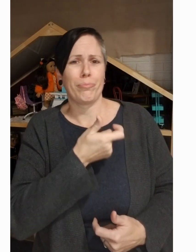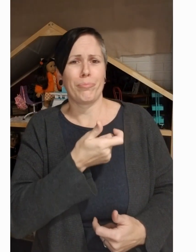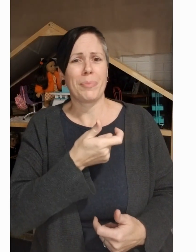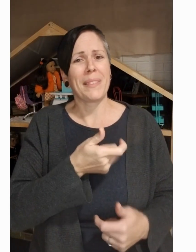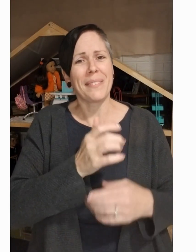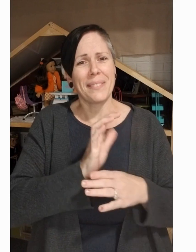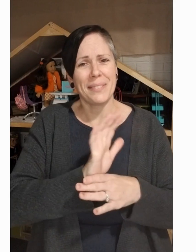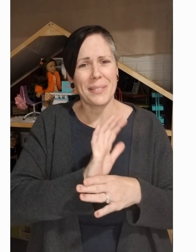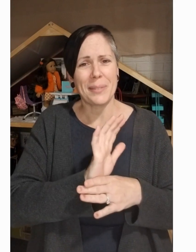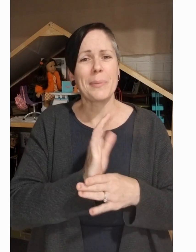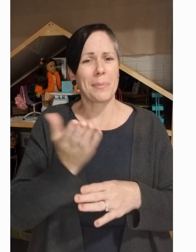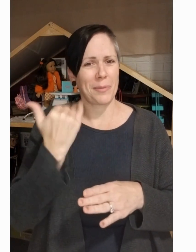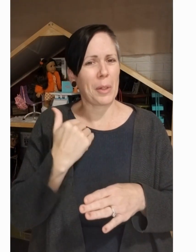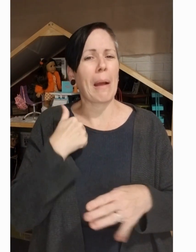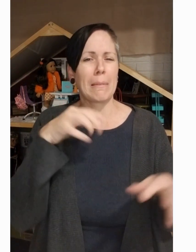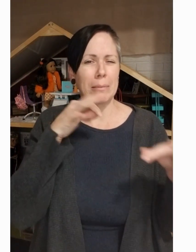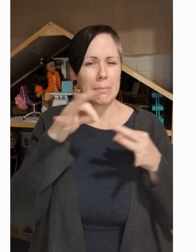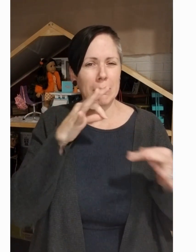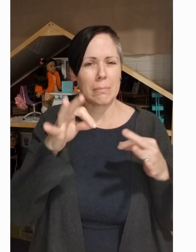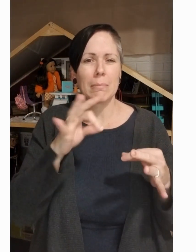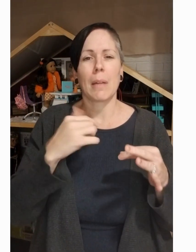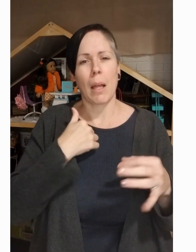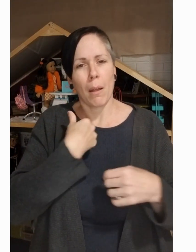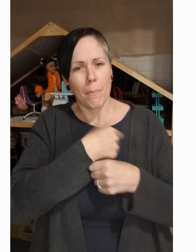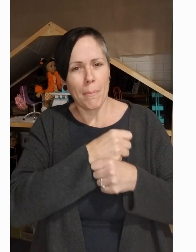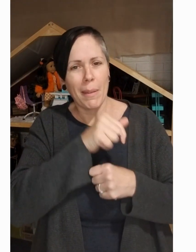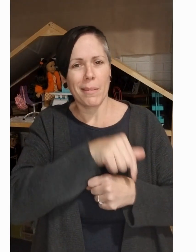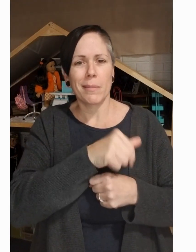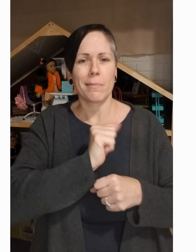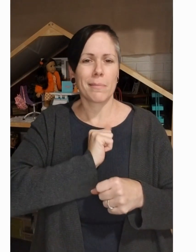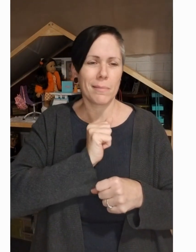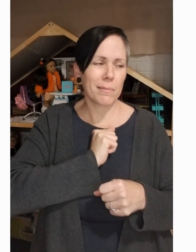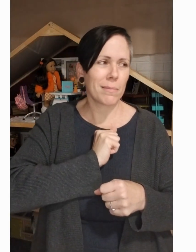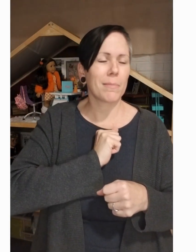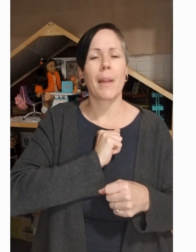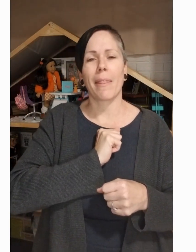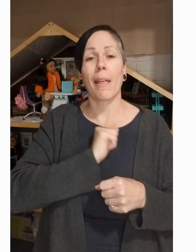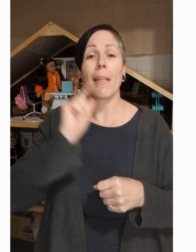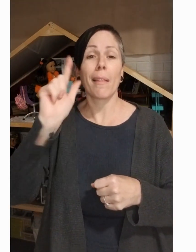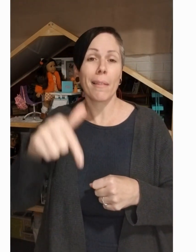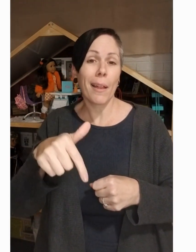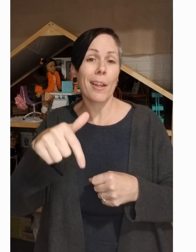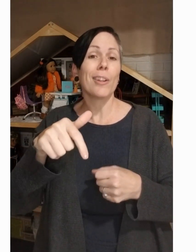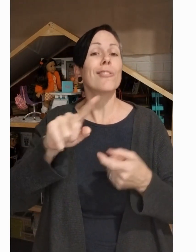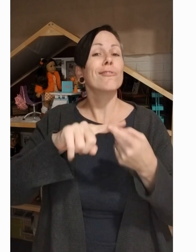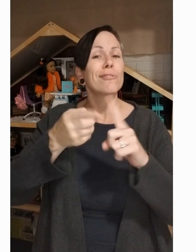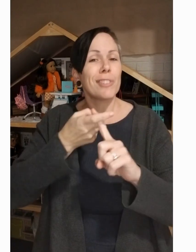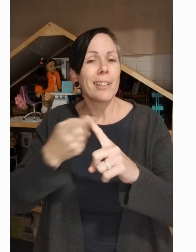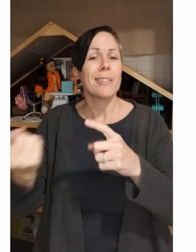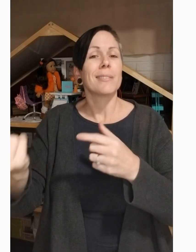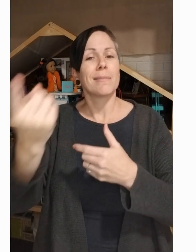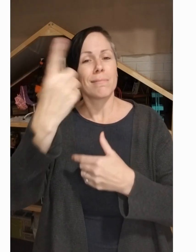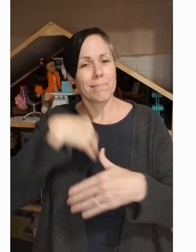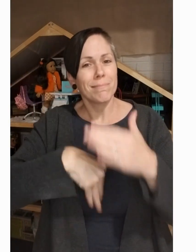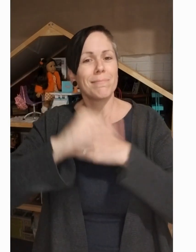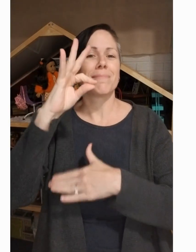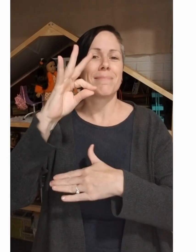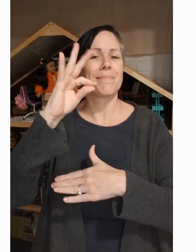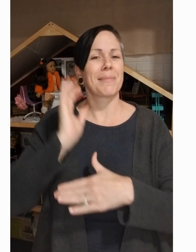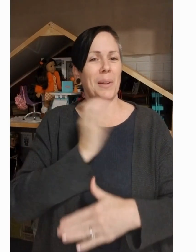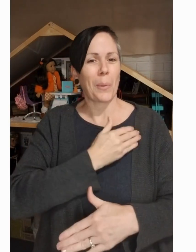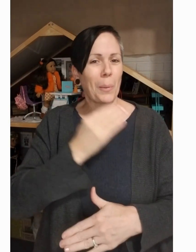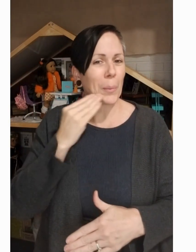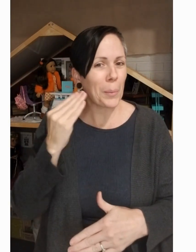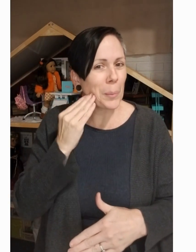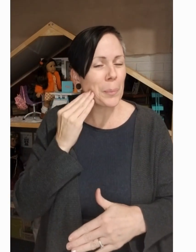previous video that I actually made some of this by myself, and then I had some friends, some doll collector friends, come over and spend the night,